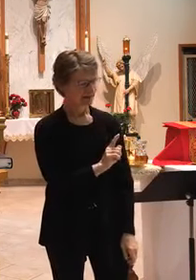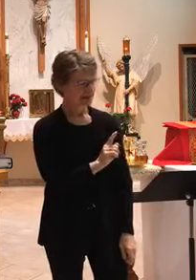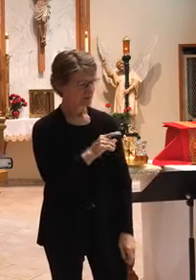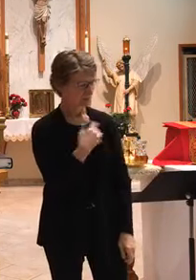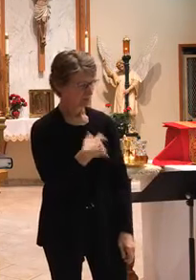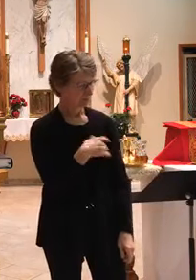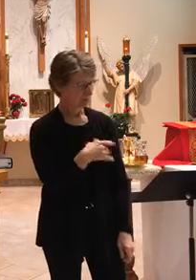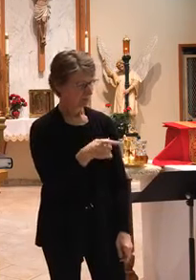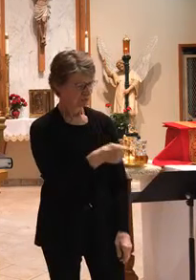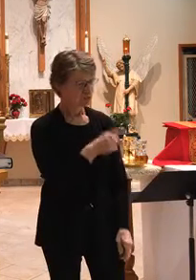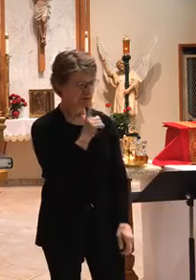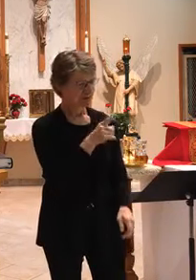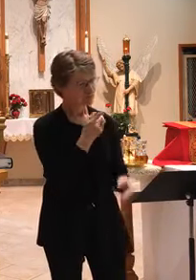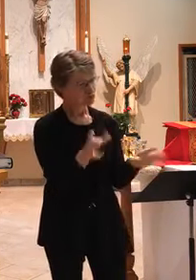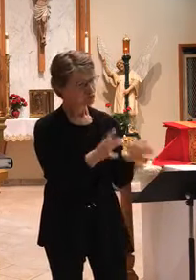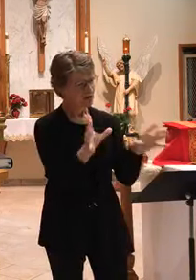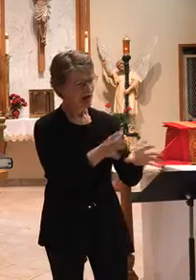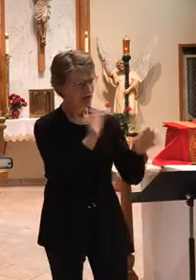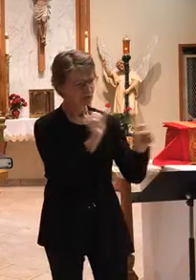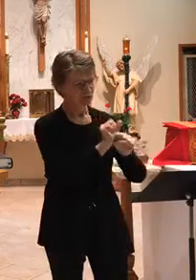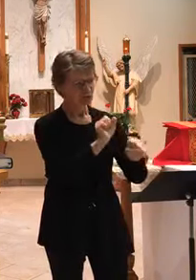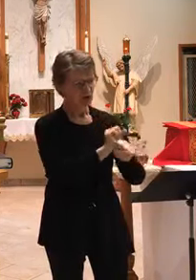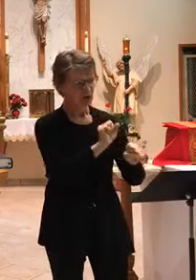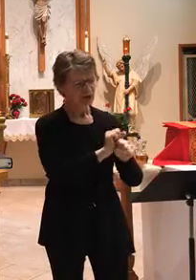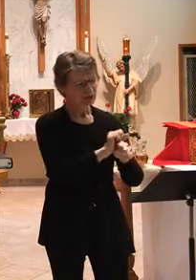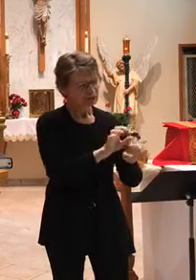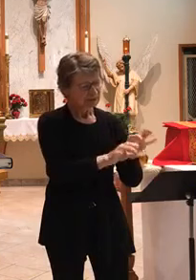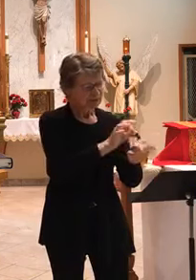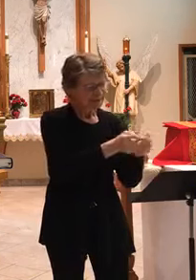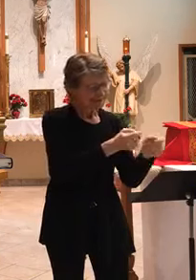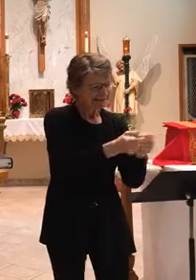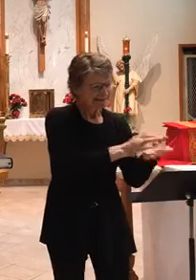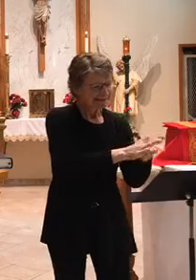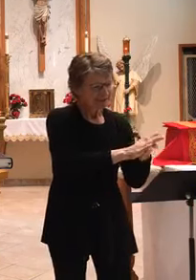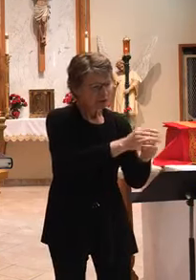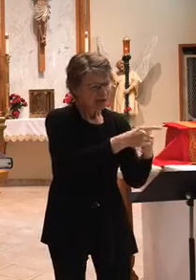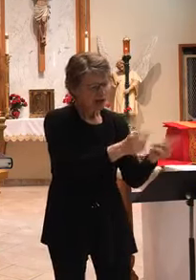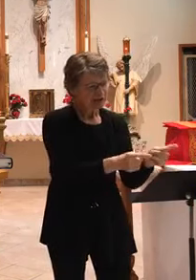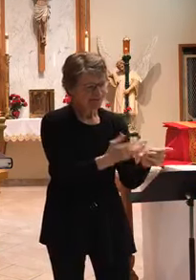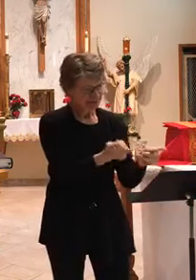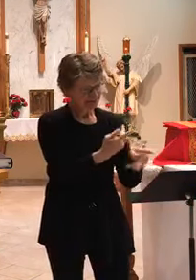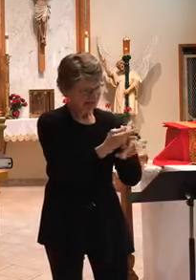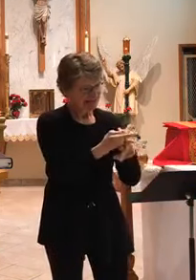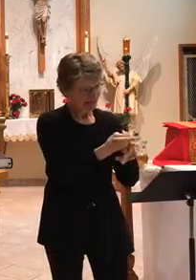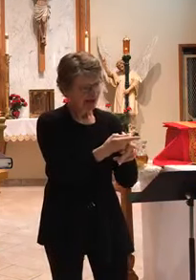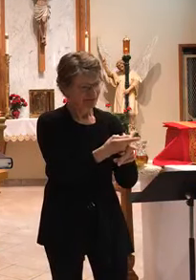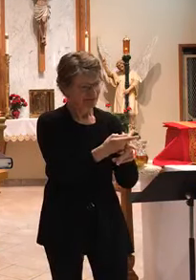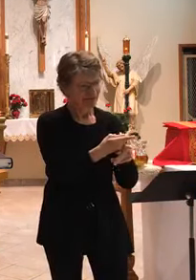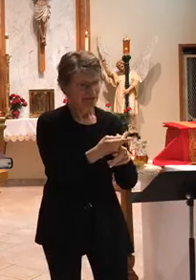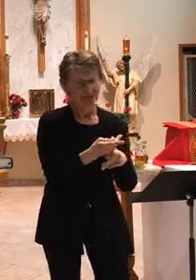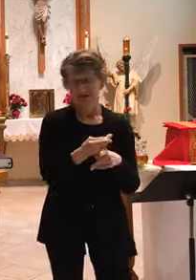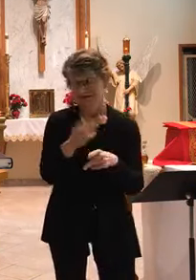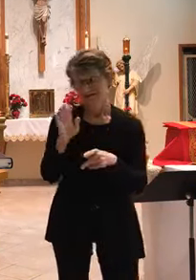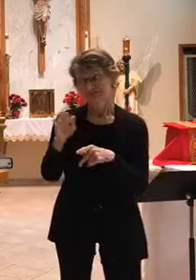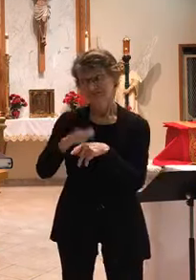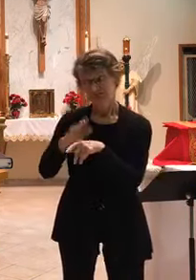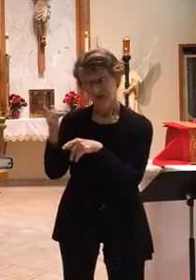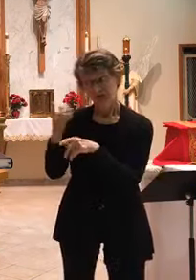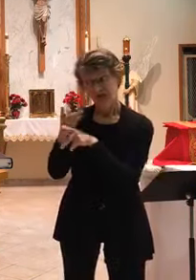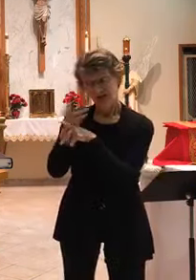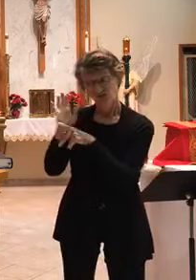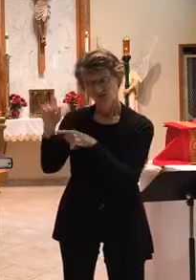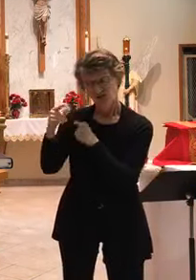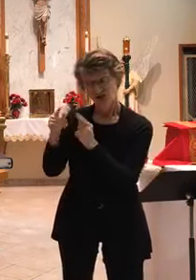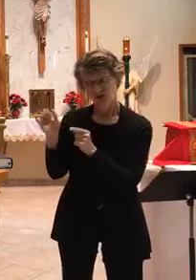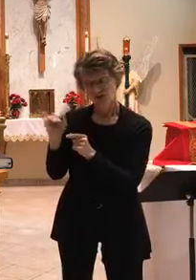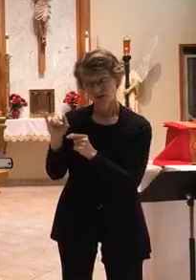"Boy, you really have to do a lot of work. In order to have a good garden, you have to make sure you take good care of it, Father." And I said, "Well, if you get